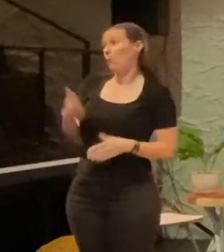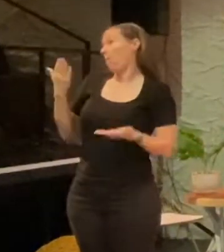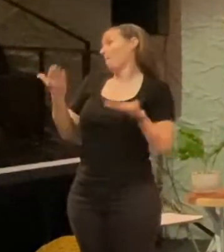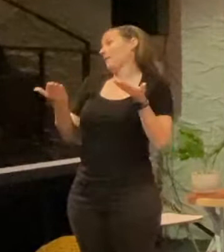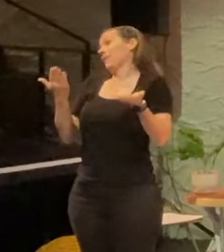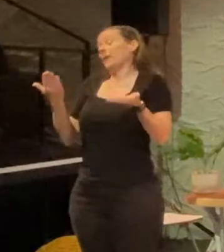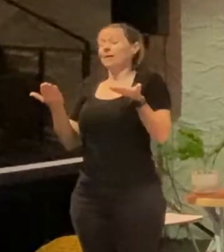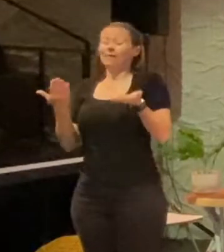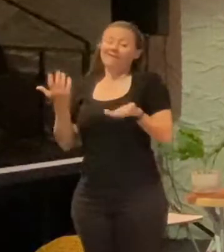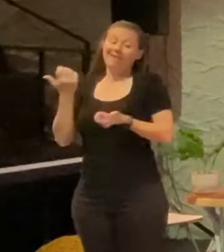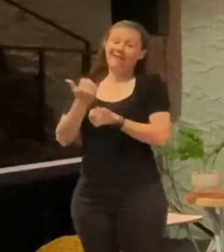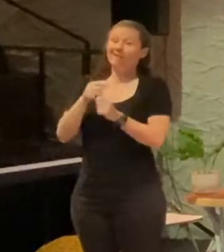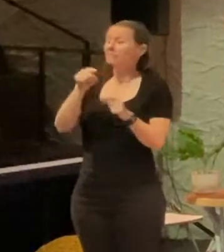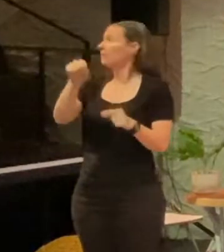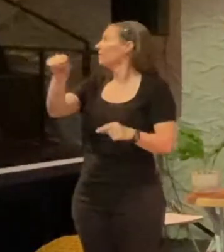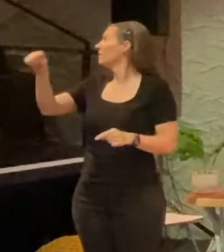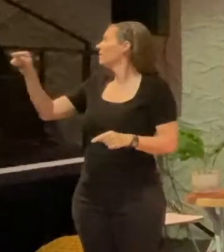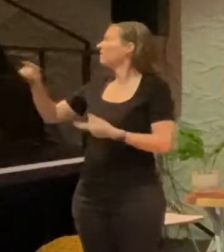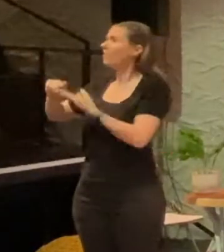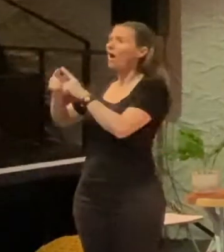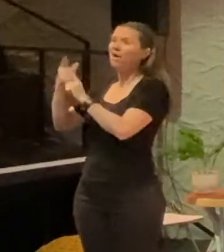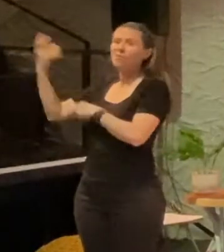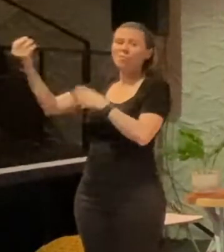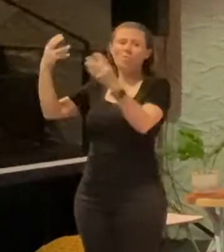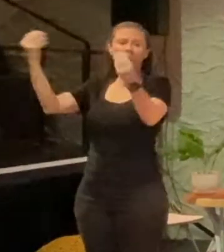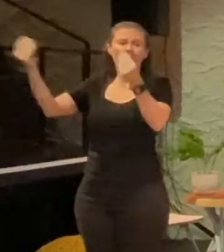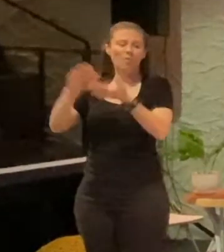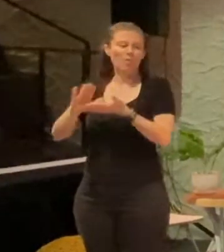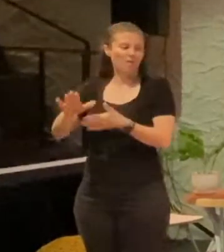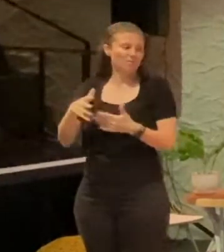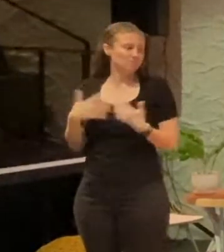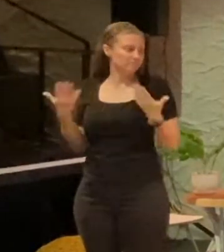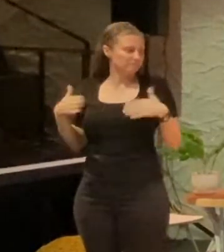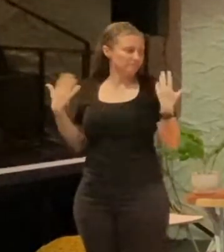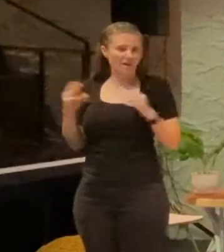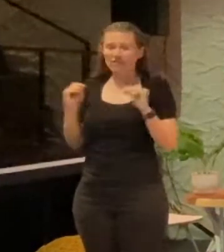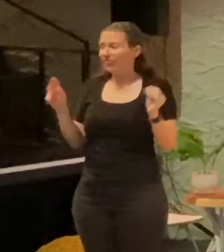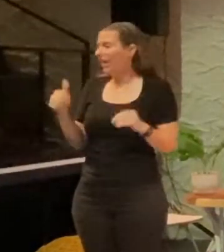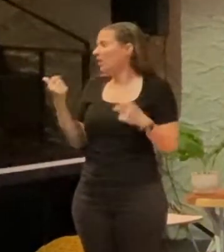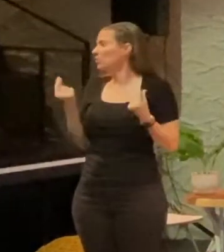know, everybody's doing it, I don't really have anything else to do the next couple of years of my life.